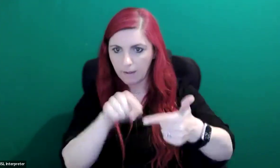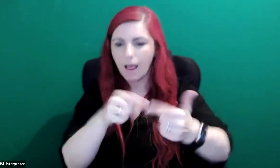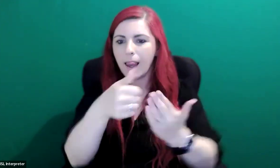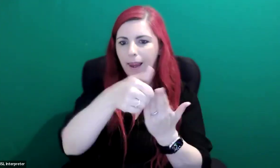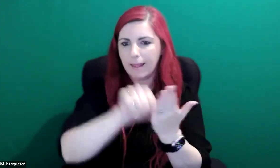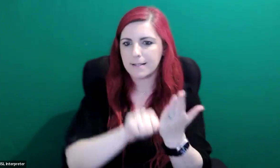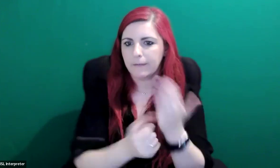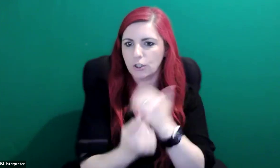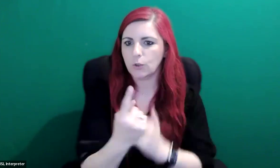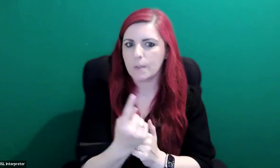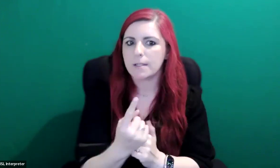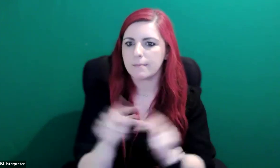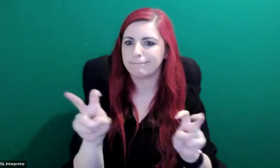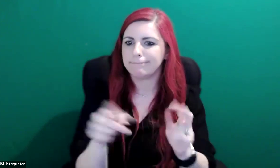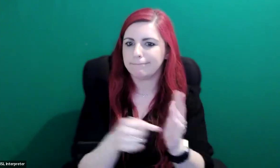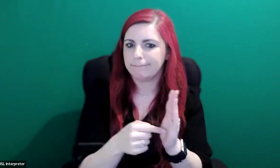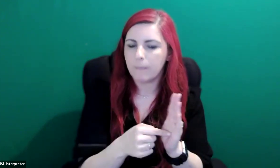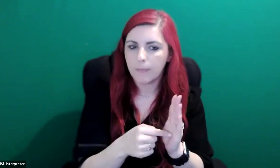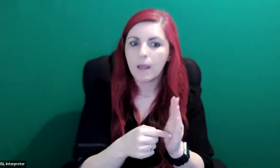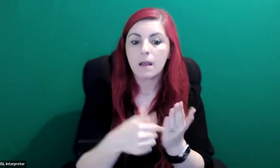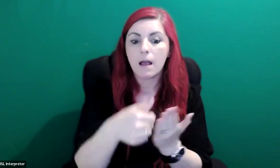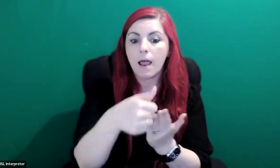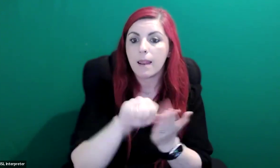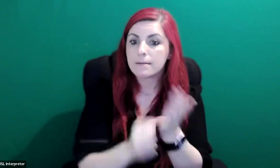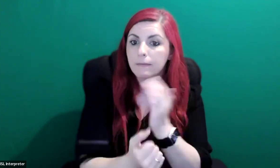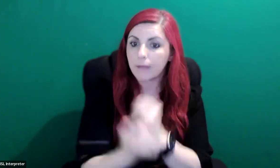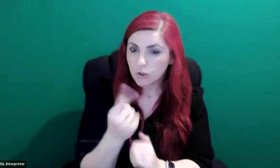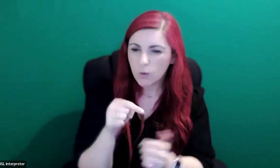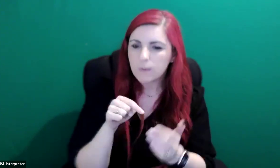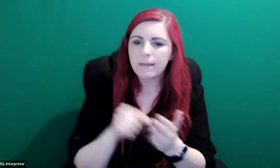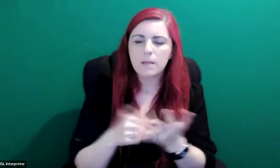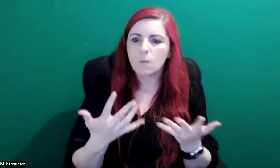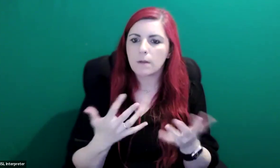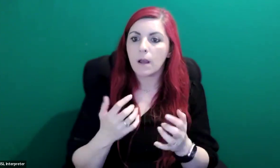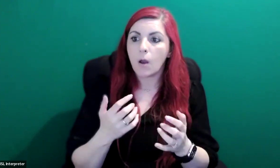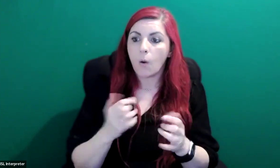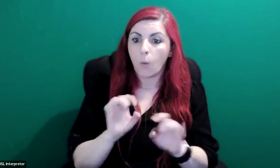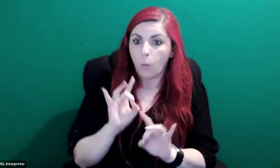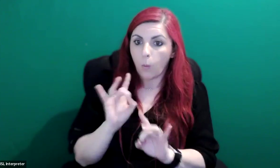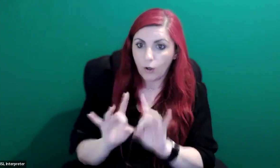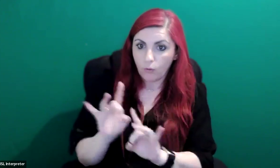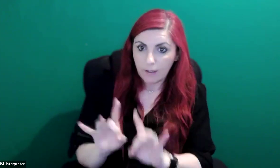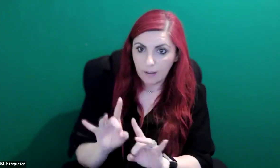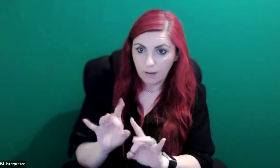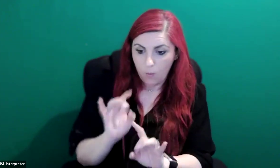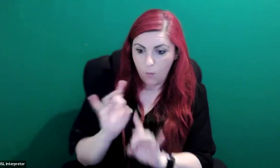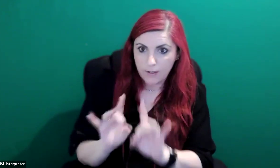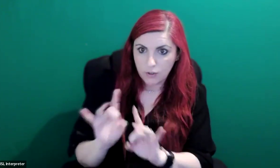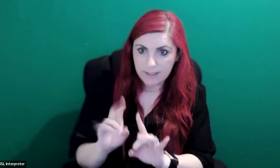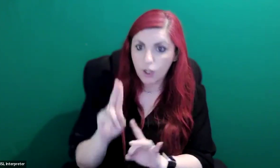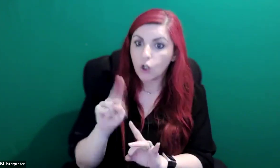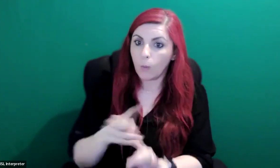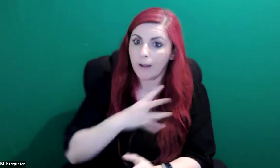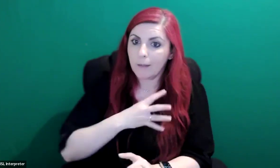of issues. So the list of issues is a series of questions that the UN committee writes to the